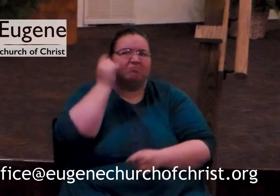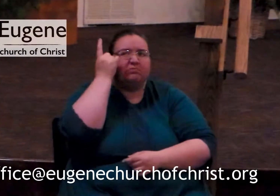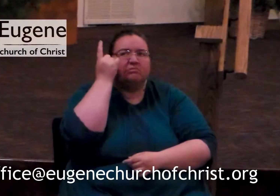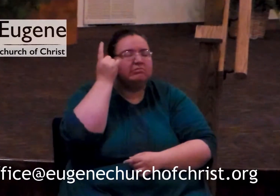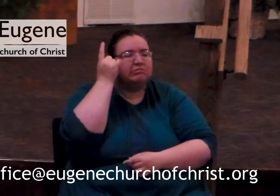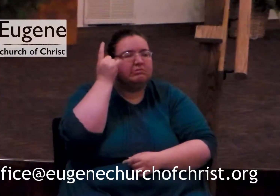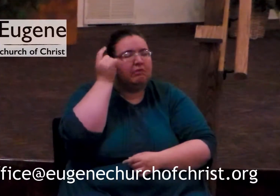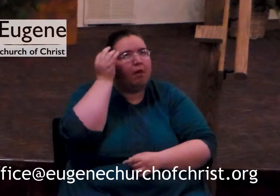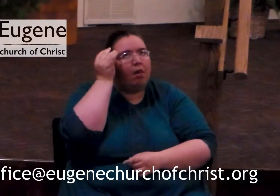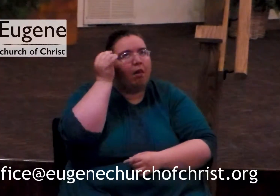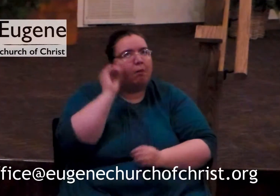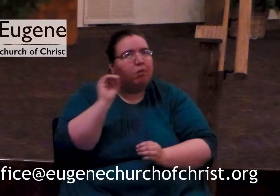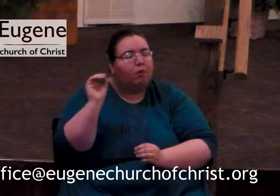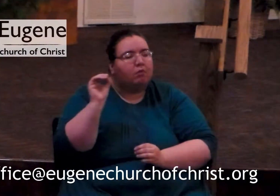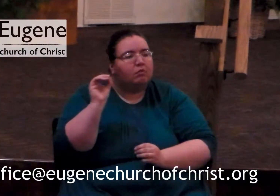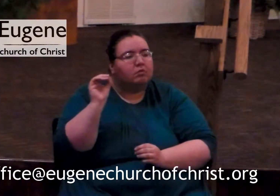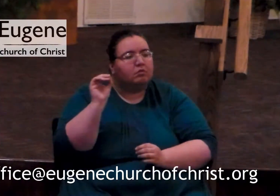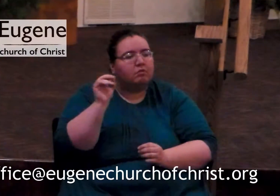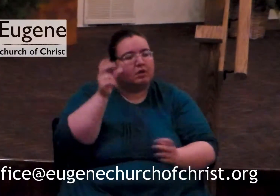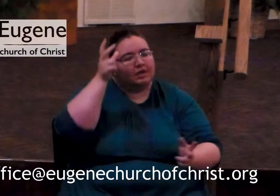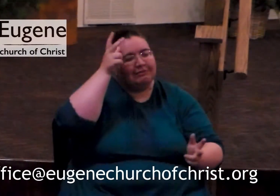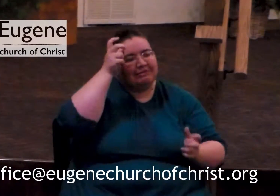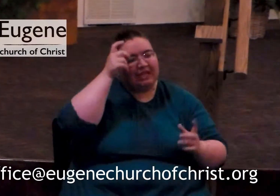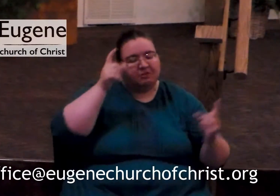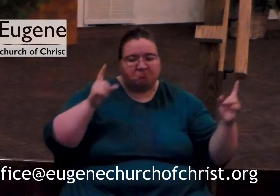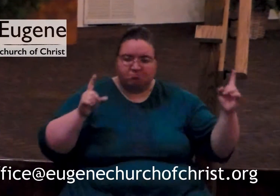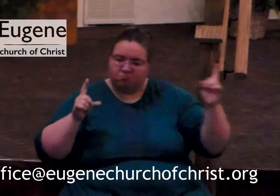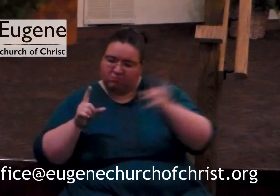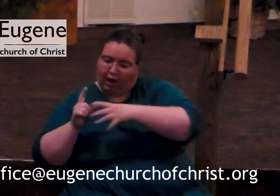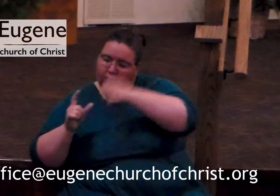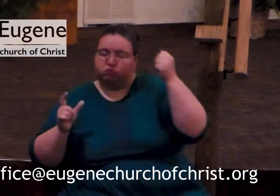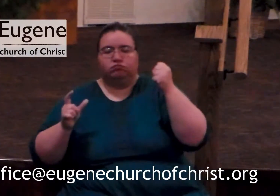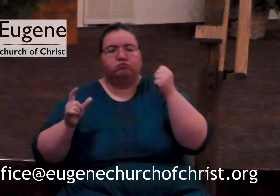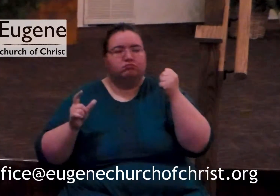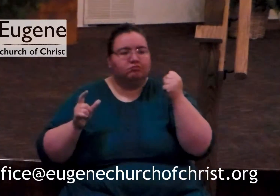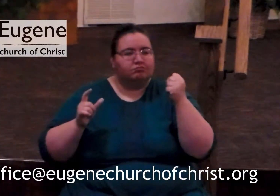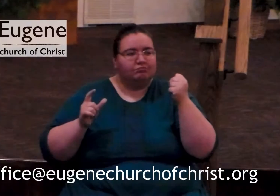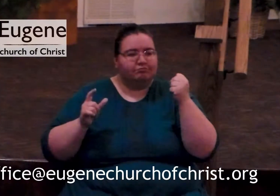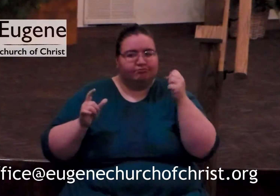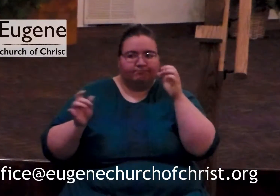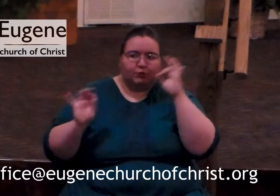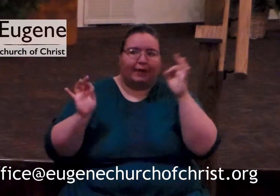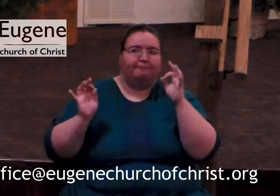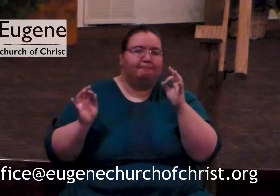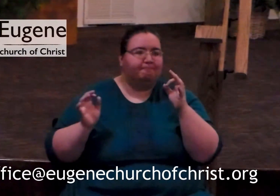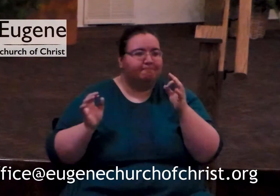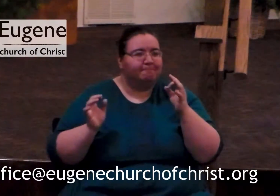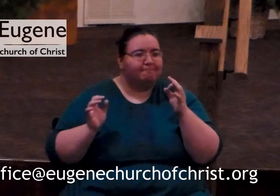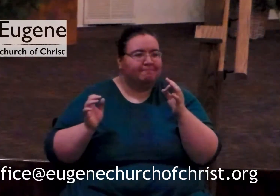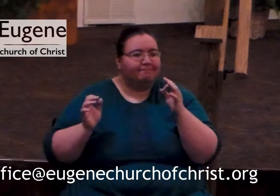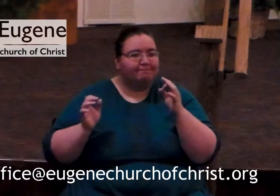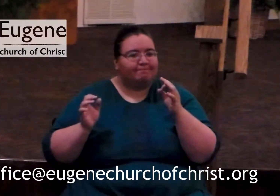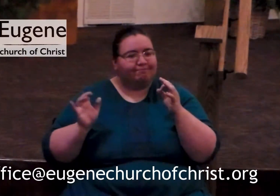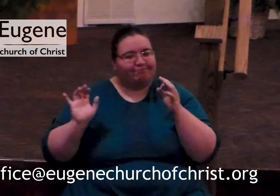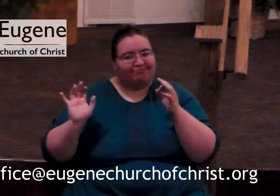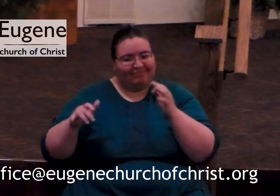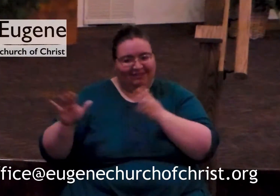The evil one comes and snatches away what was sown in their heart. This is the seed sown along the path. And we will, as we go out and we sow the